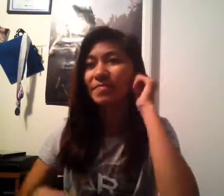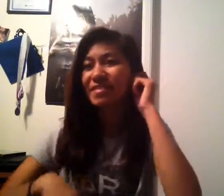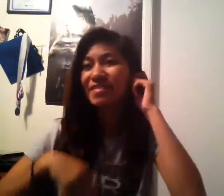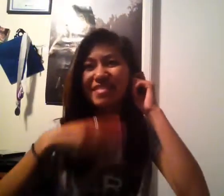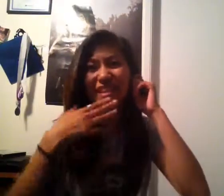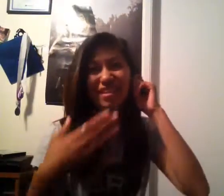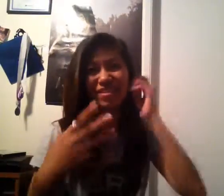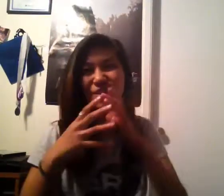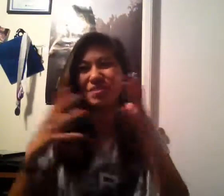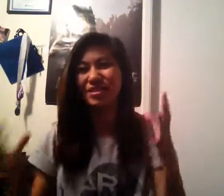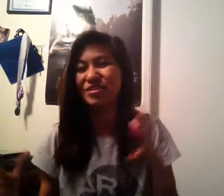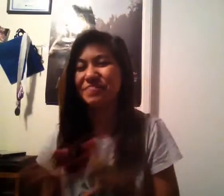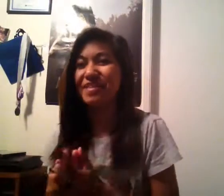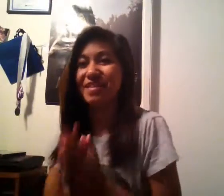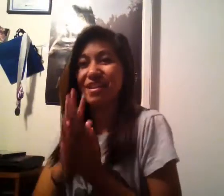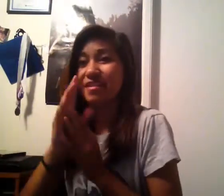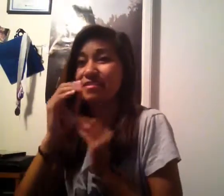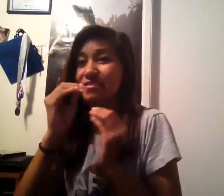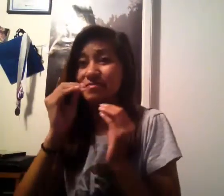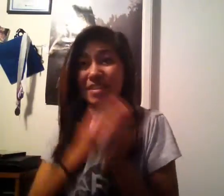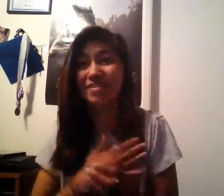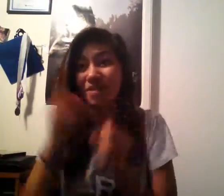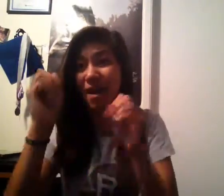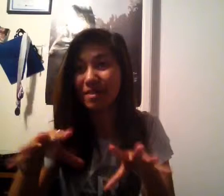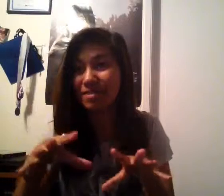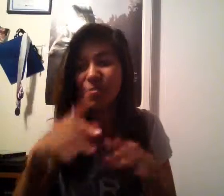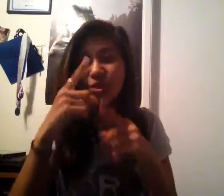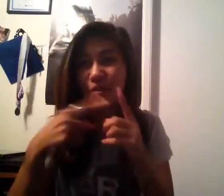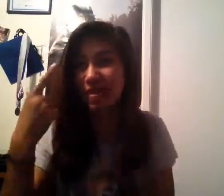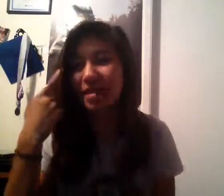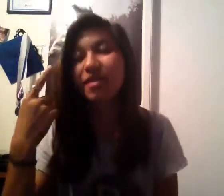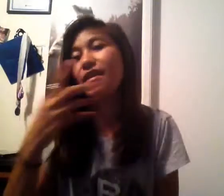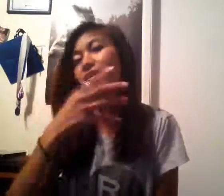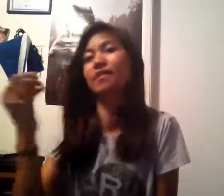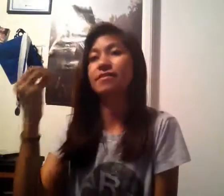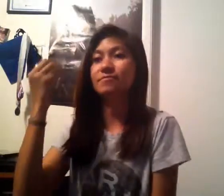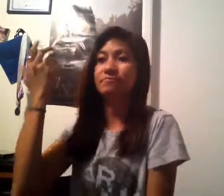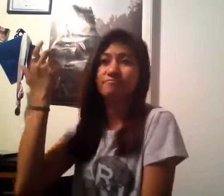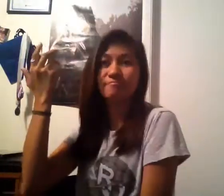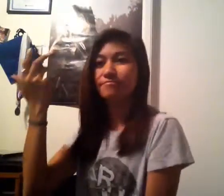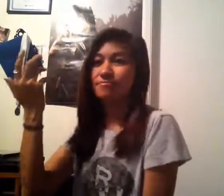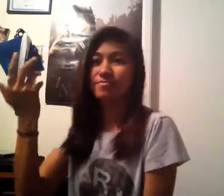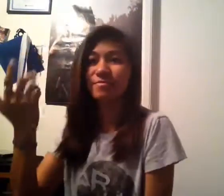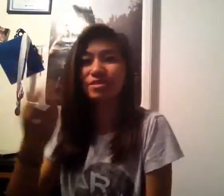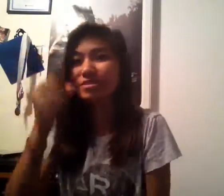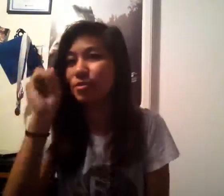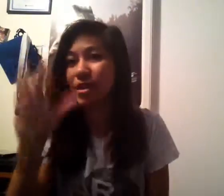I'm Thank you so much. And please comment what you think. And just put an